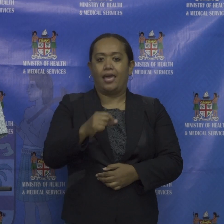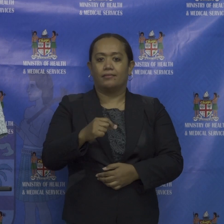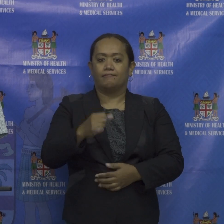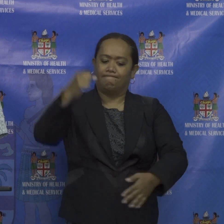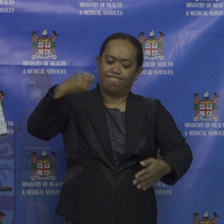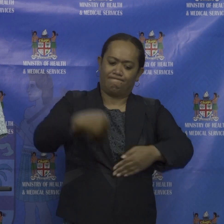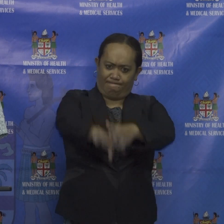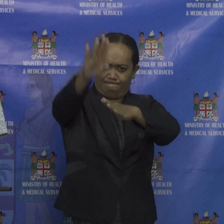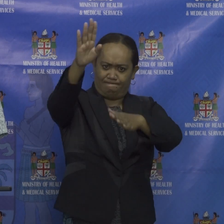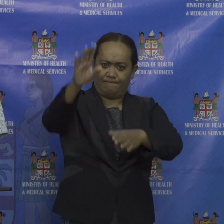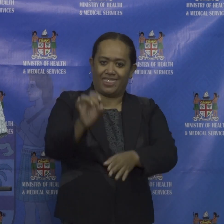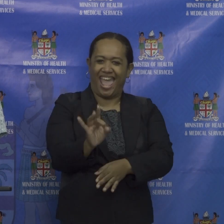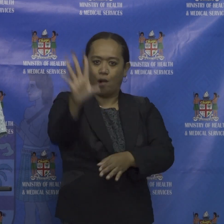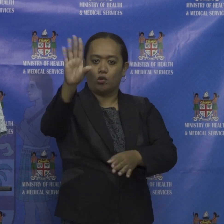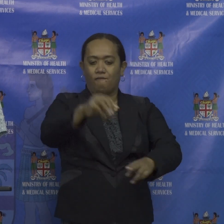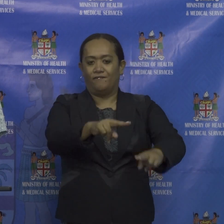out of Fiji.